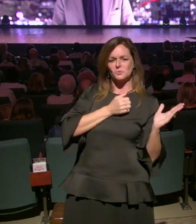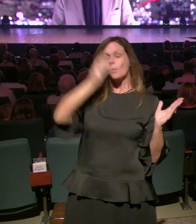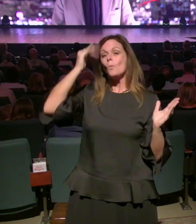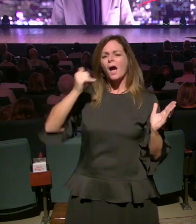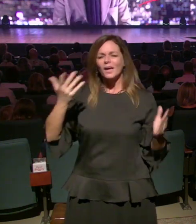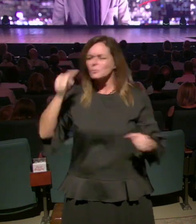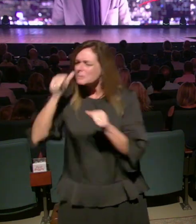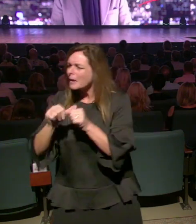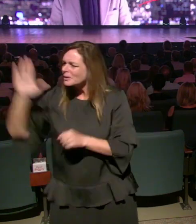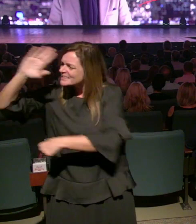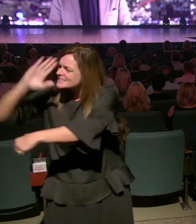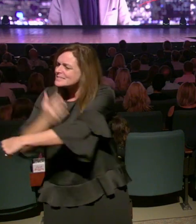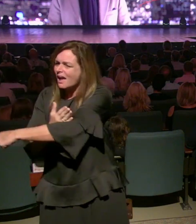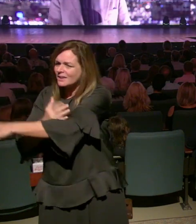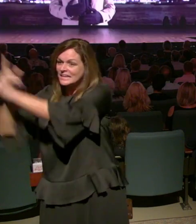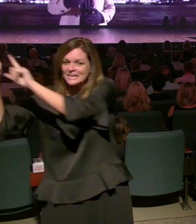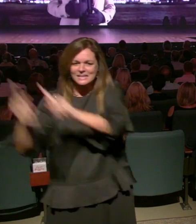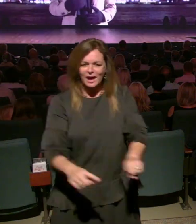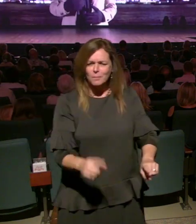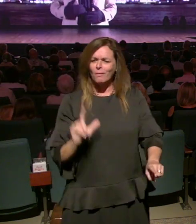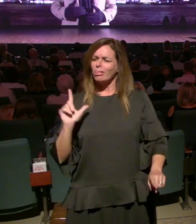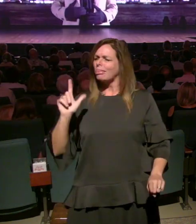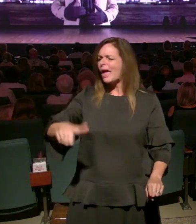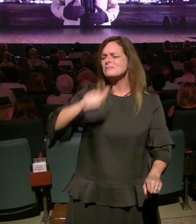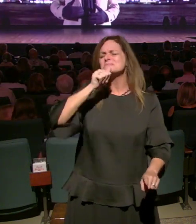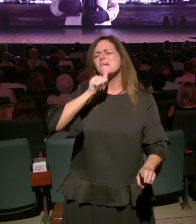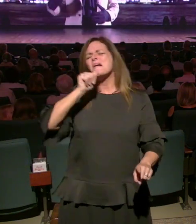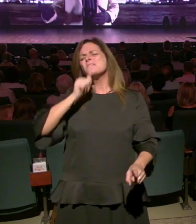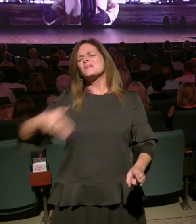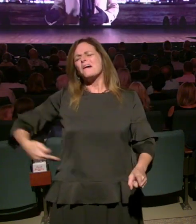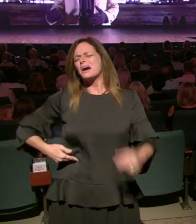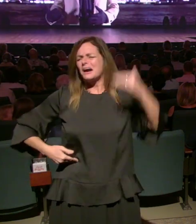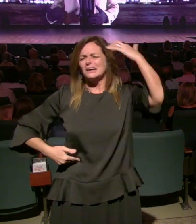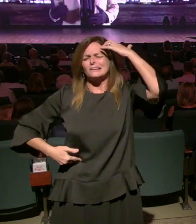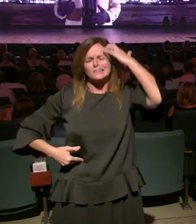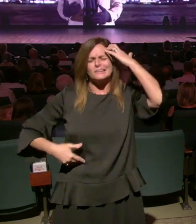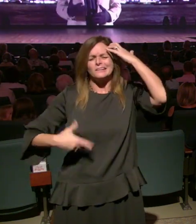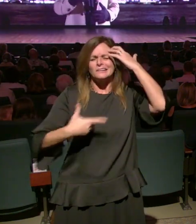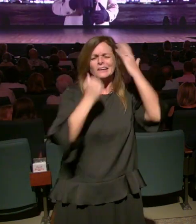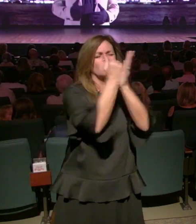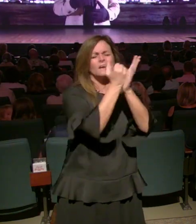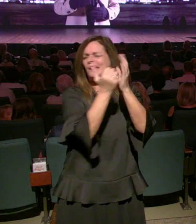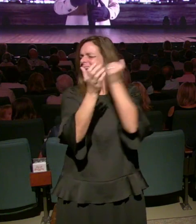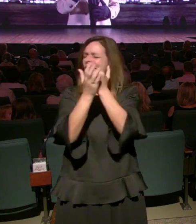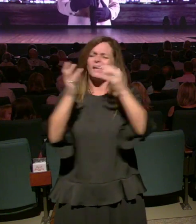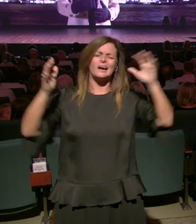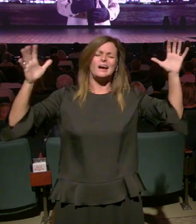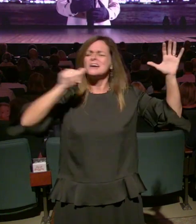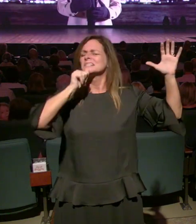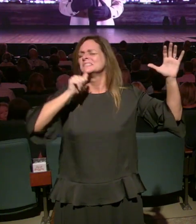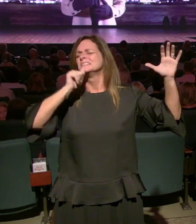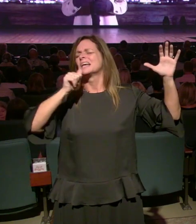everything. It cost him his son. See, you and I have been redeemed with a high price. God gave us the gift of his son,